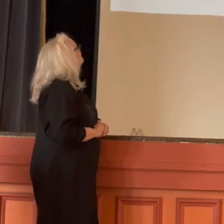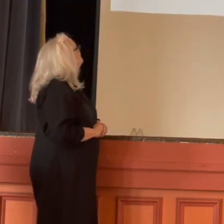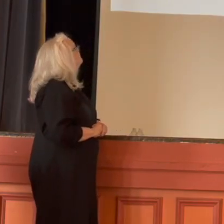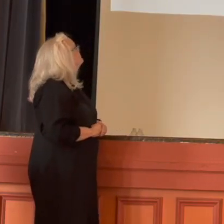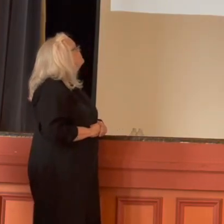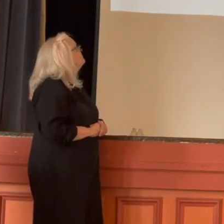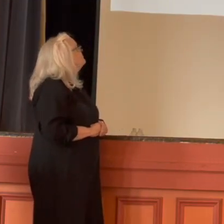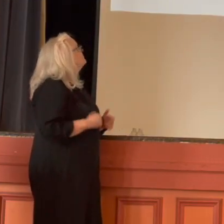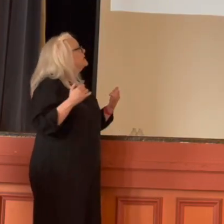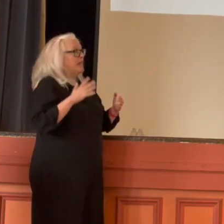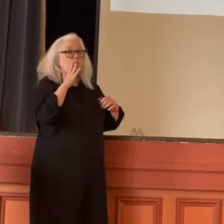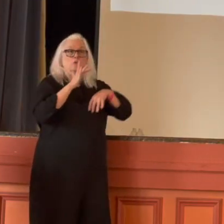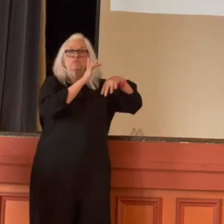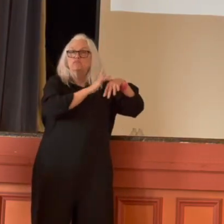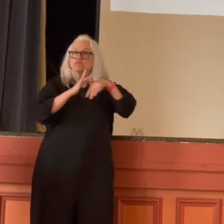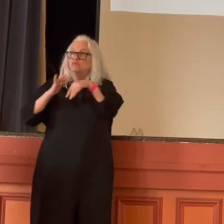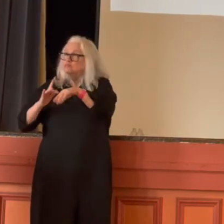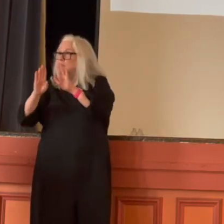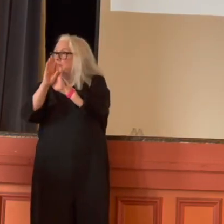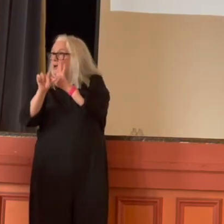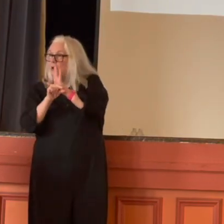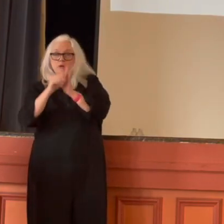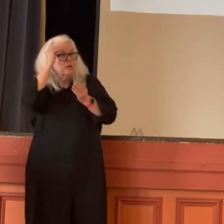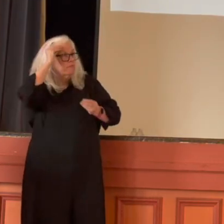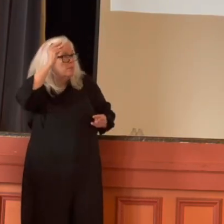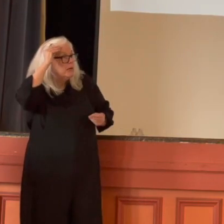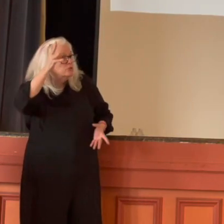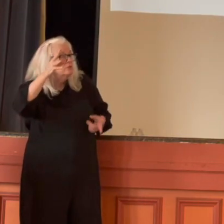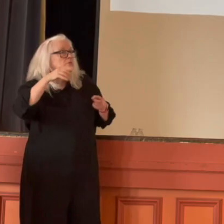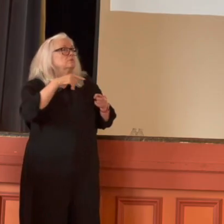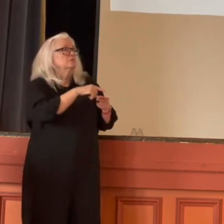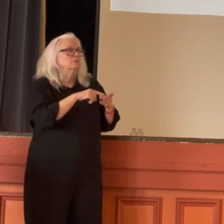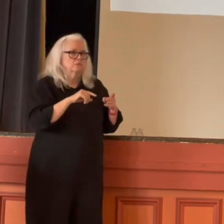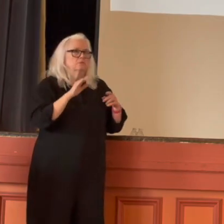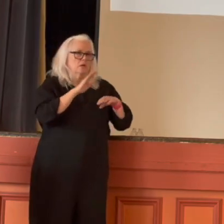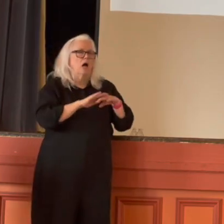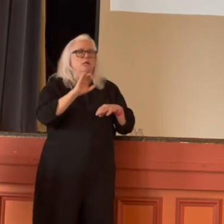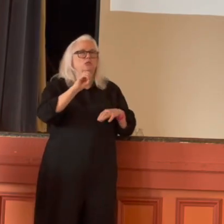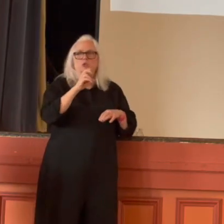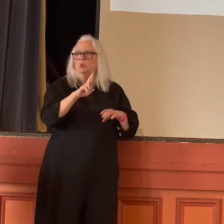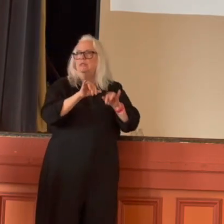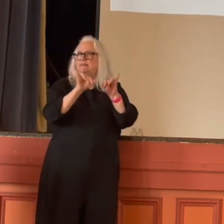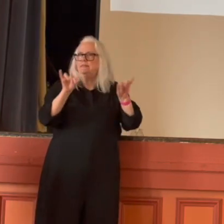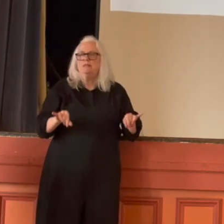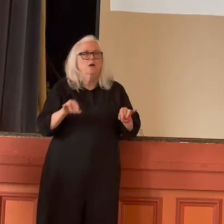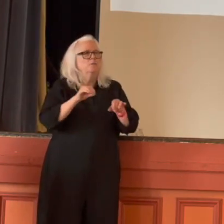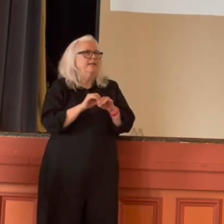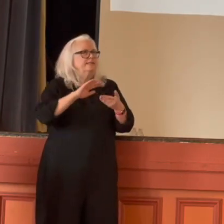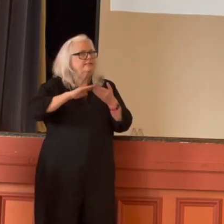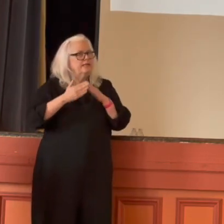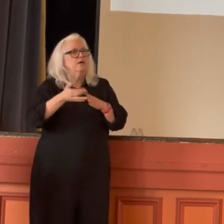We are going to be covering some background information on the sewer system in the city of Buffalo, how we got